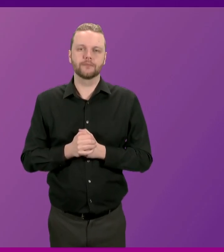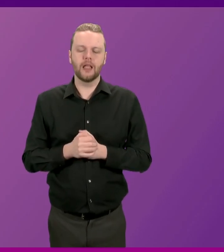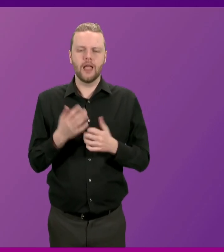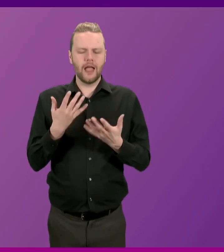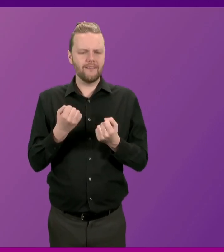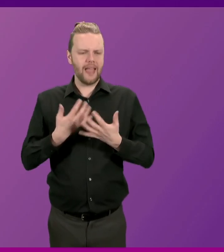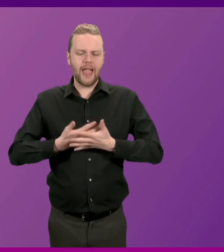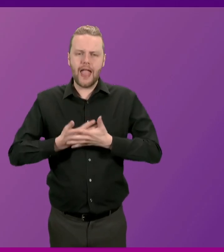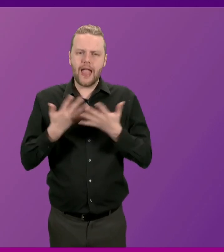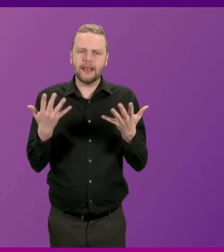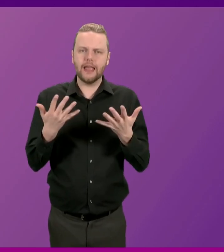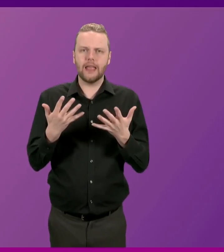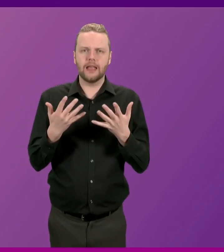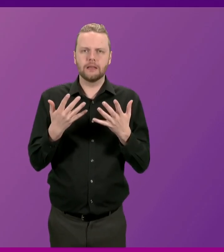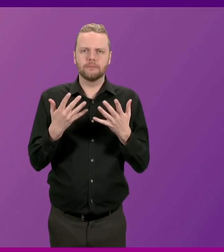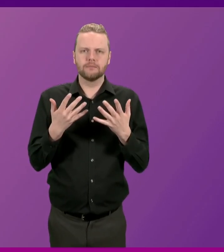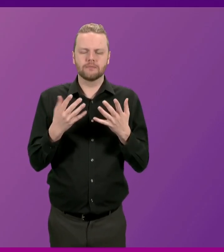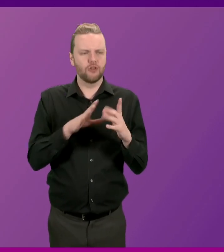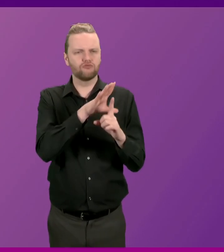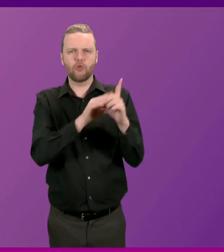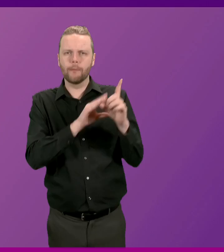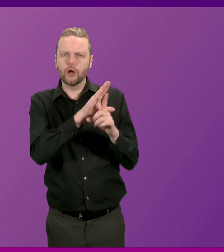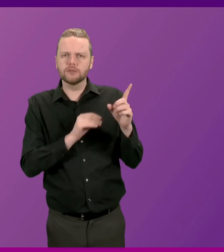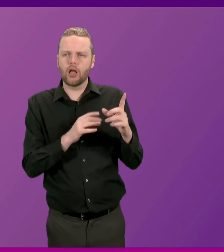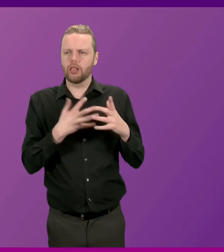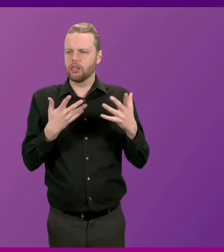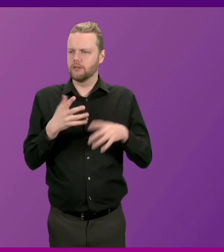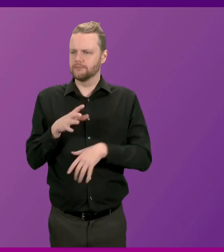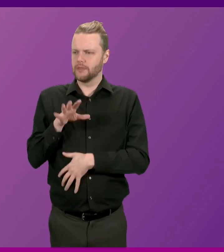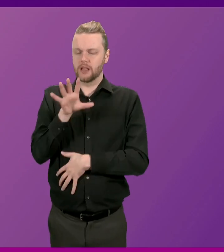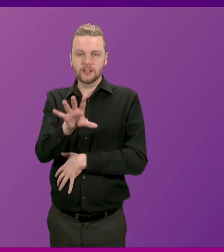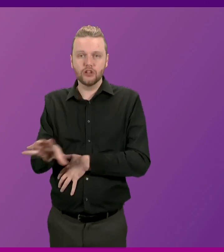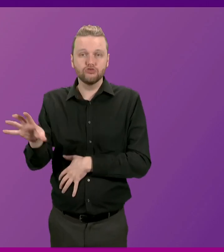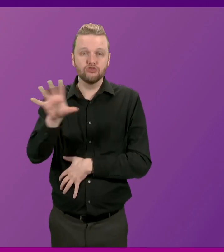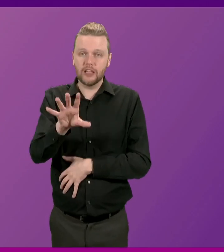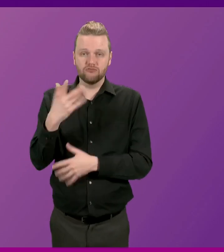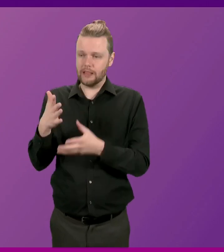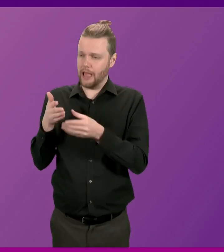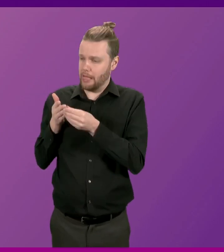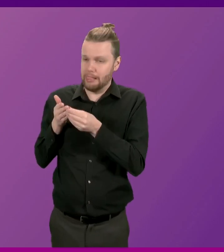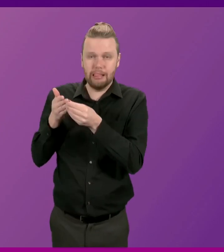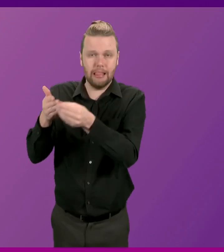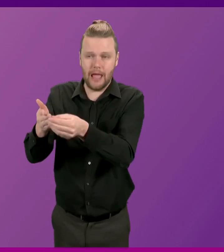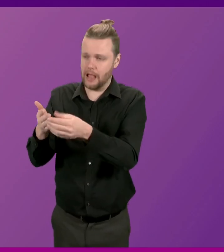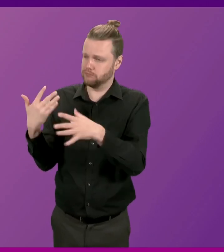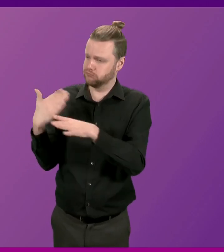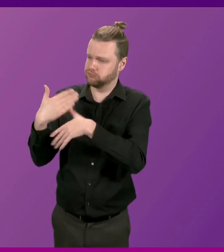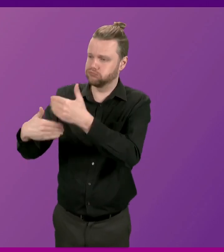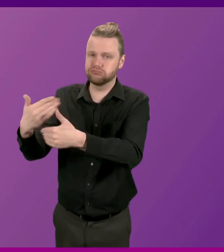there any role models, countries that actually lead the way in this,